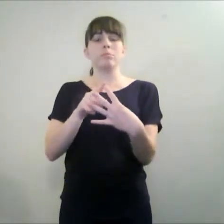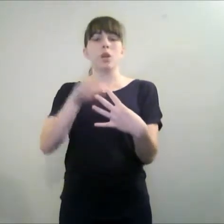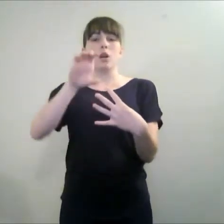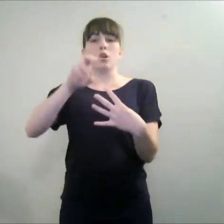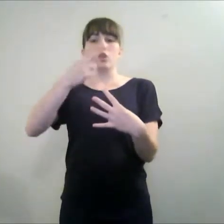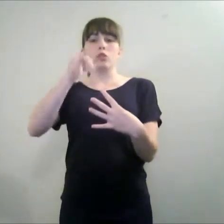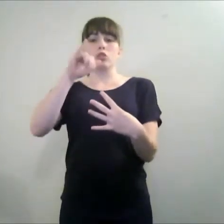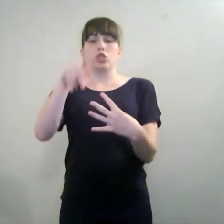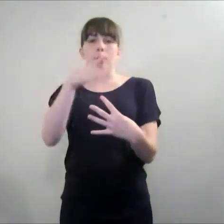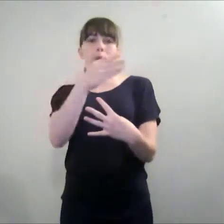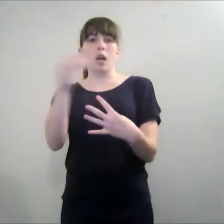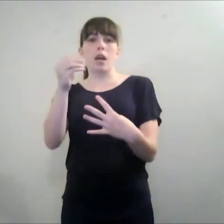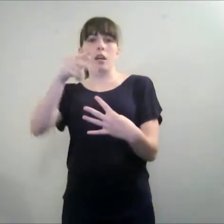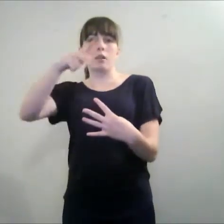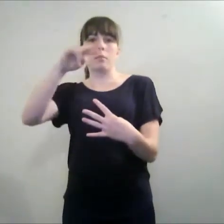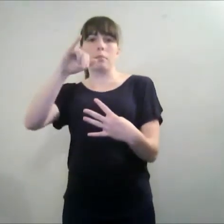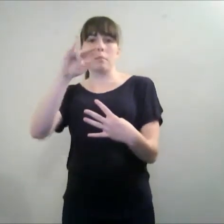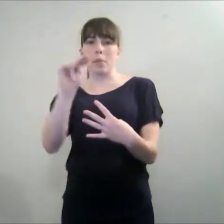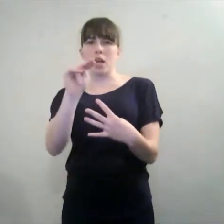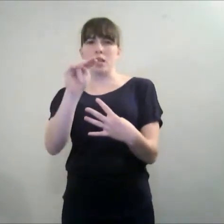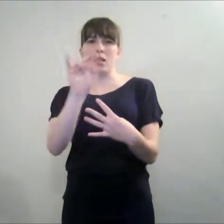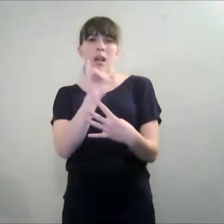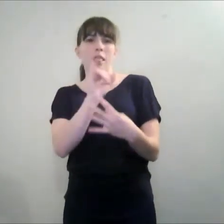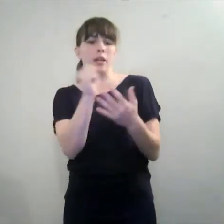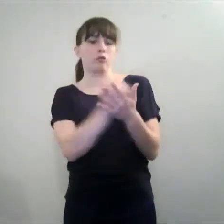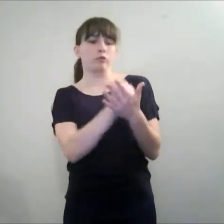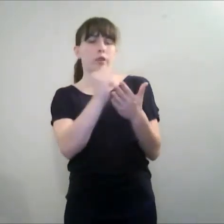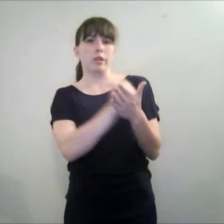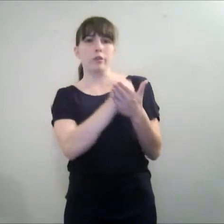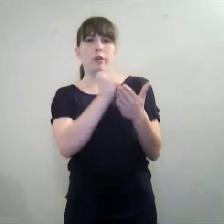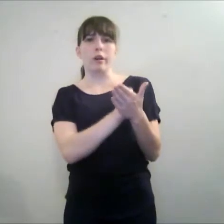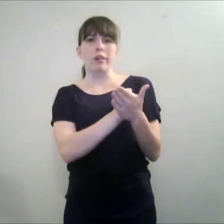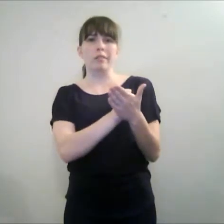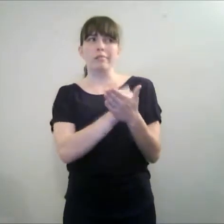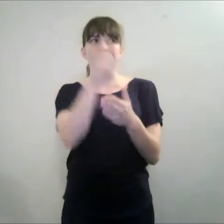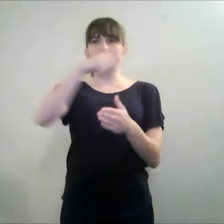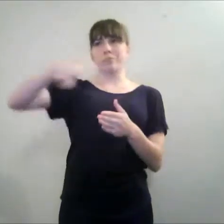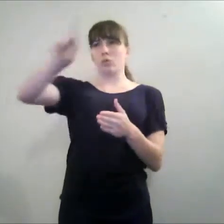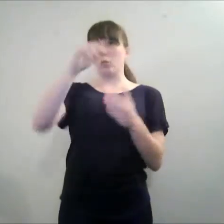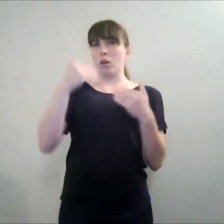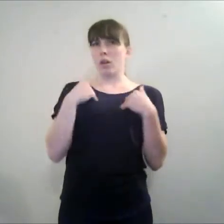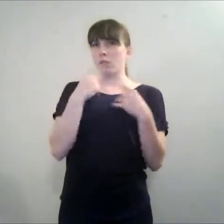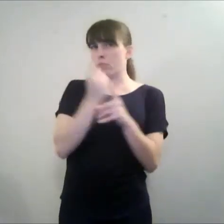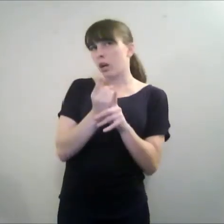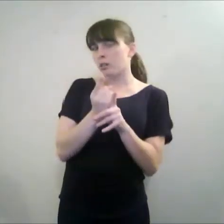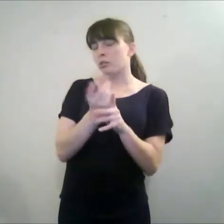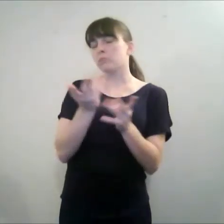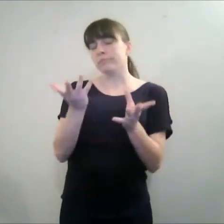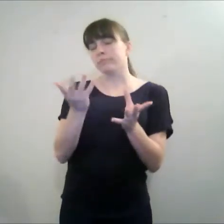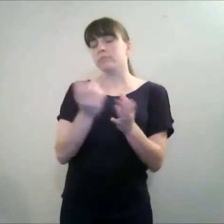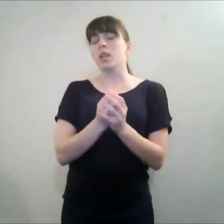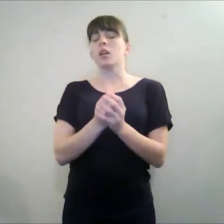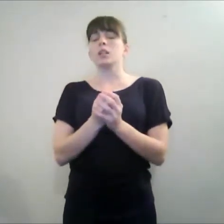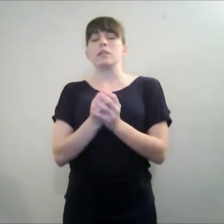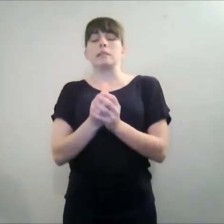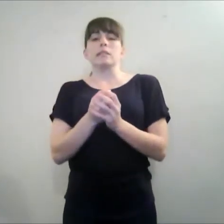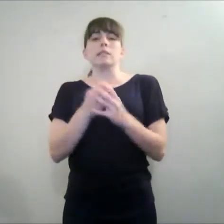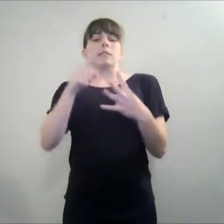pin card. I'm guessing everyone's got a chip and pin card, right? So why is that a good example? That's an example of